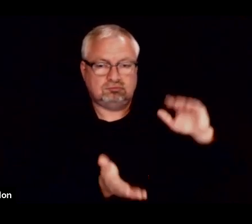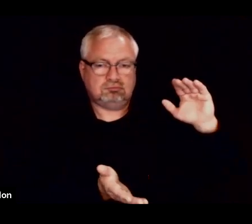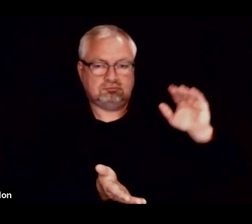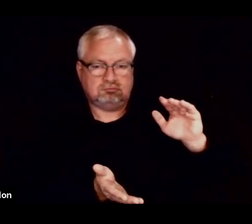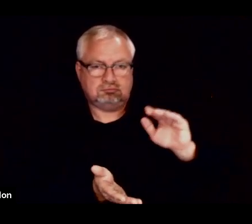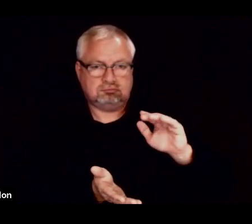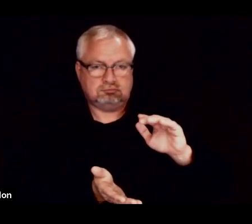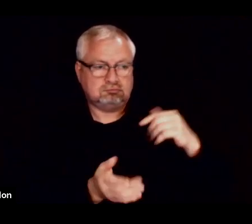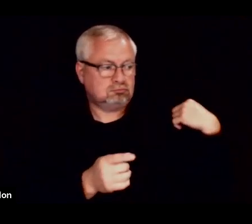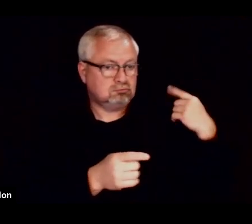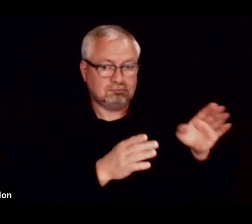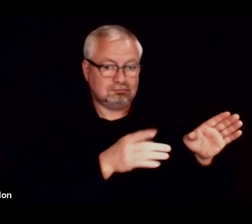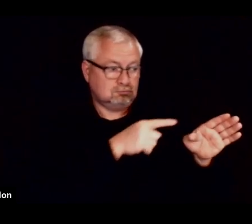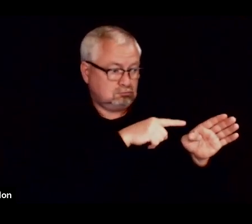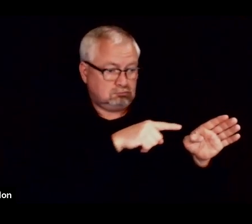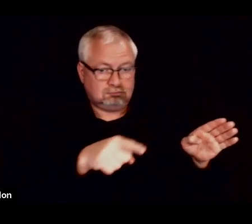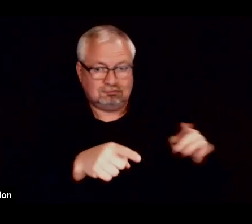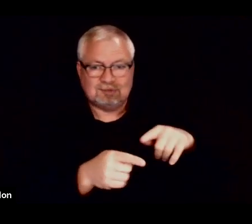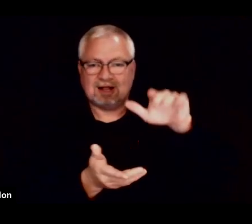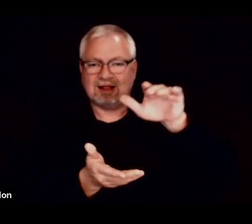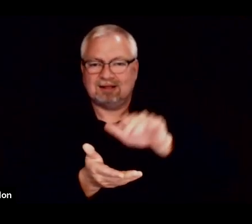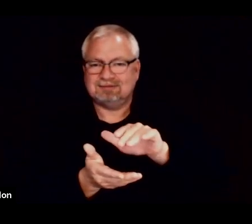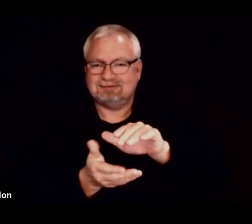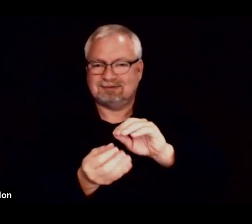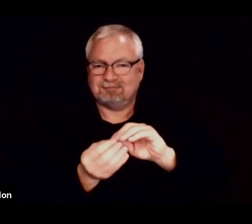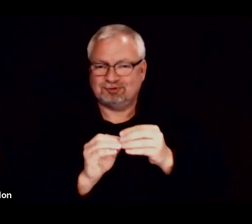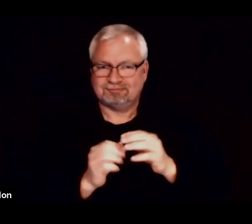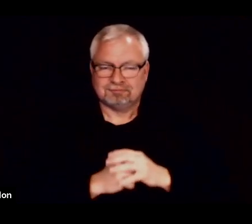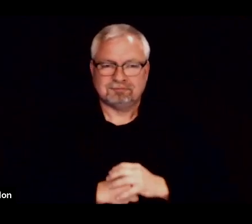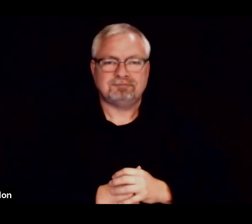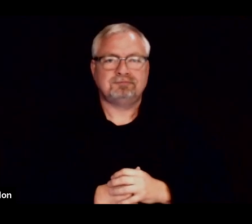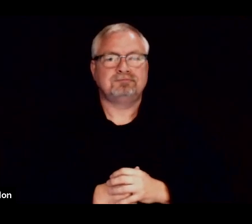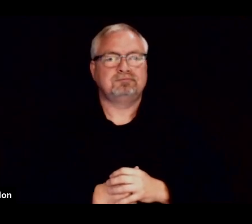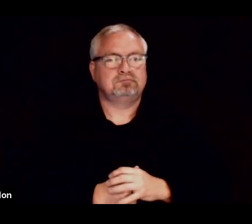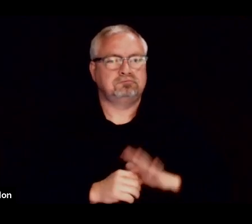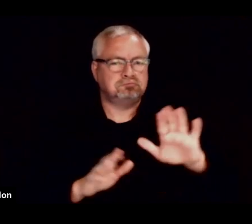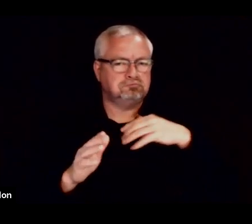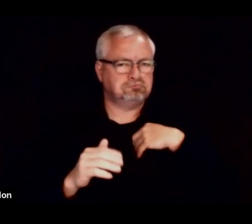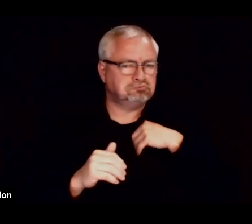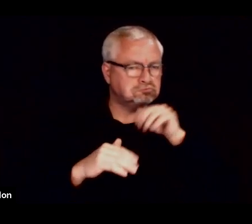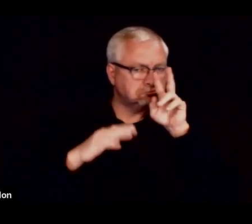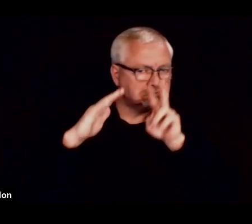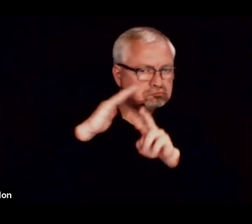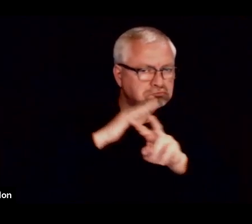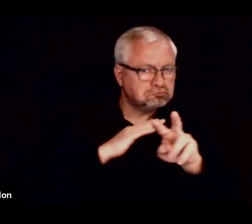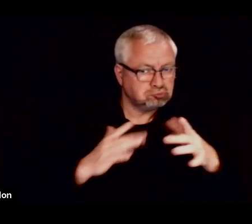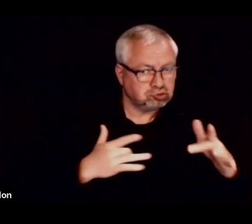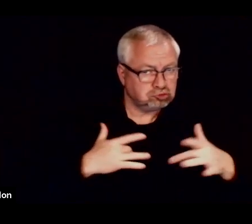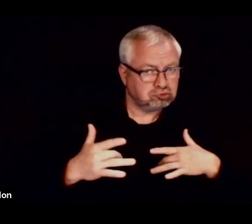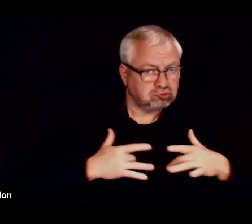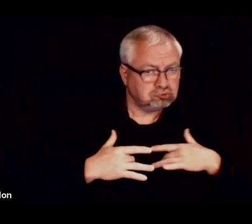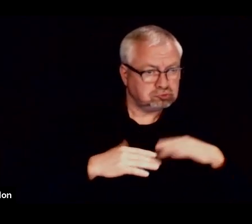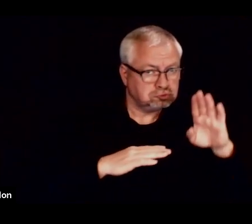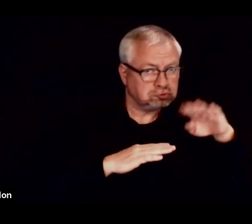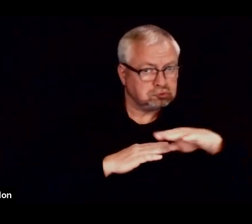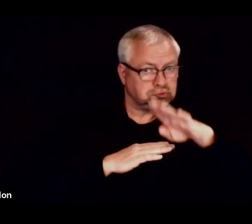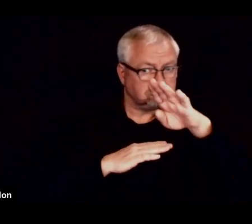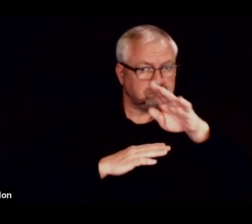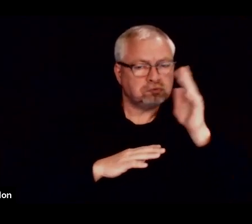like to see, but quite honestly, we don't expect that trend to continue. As we know, we have other indicators in the system